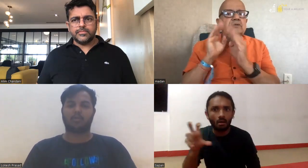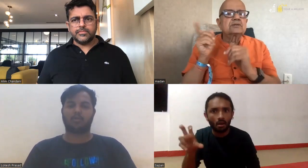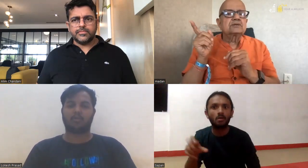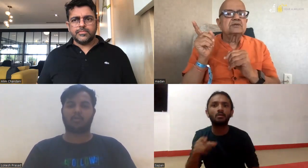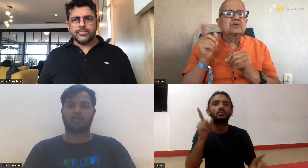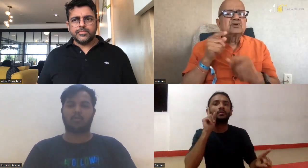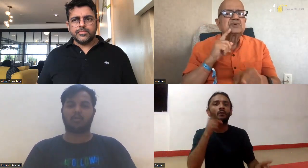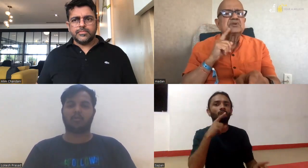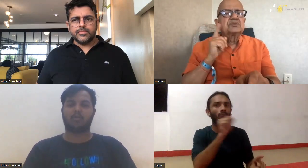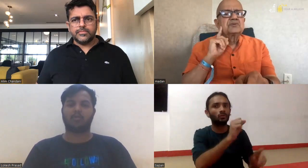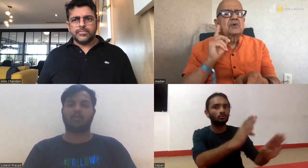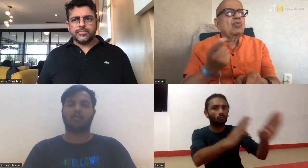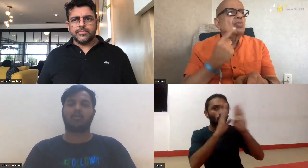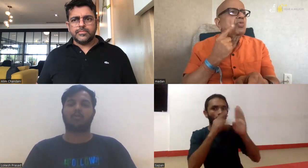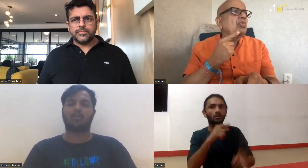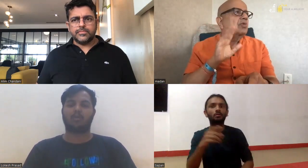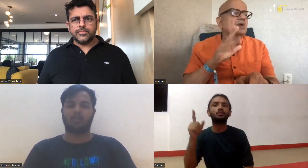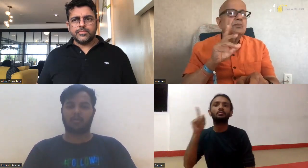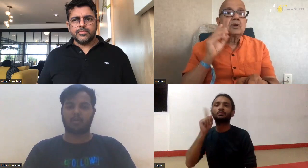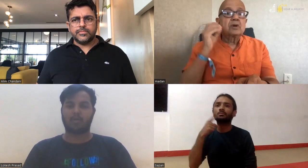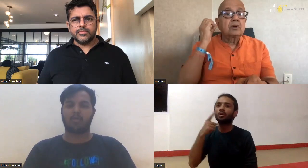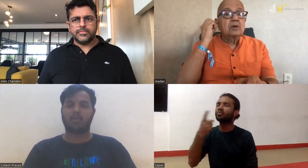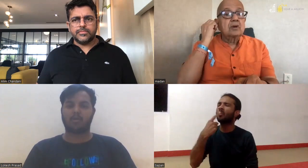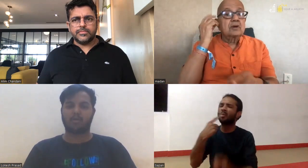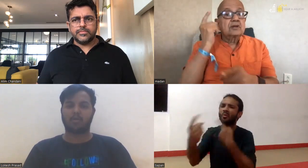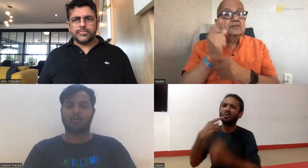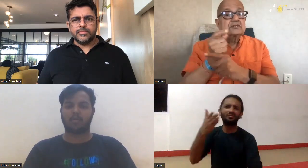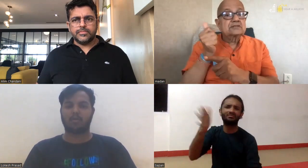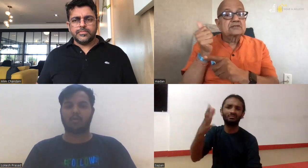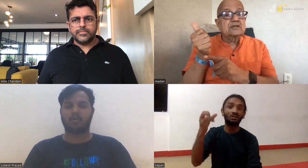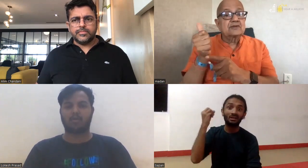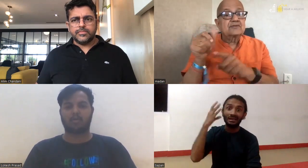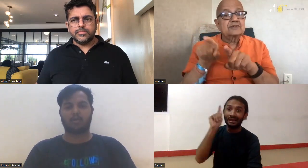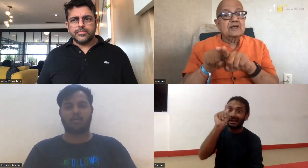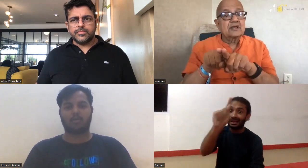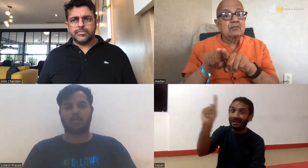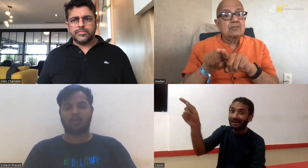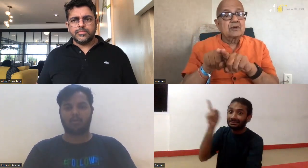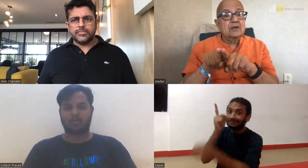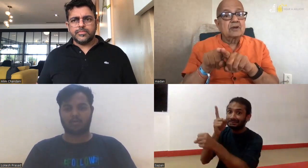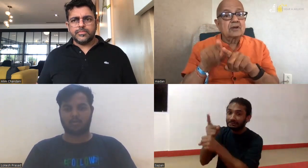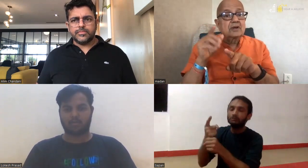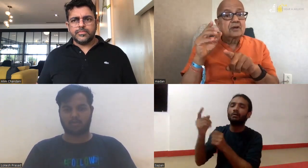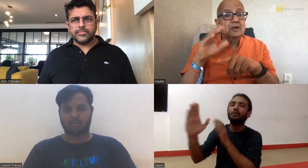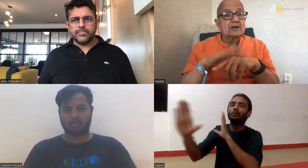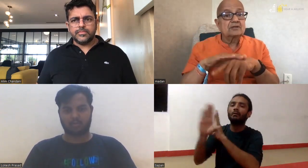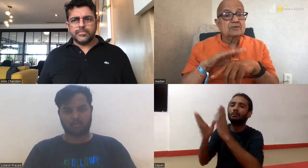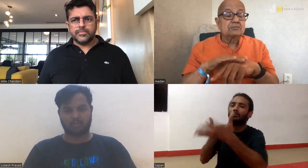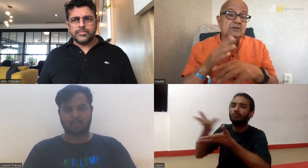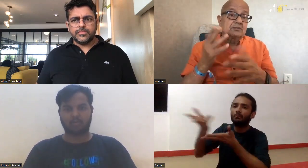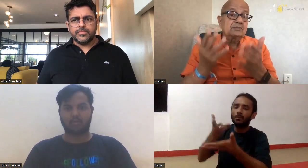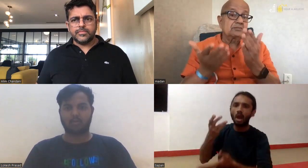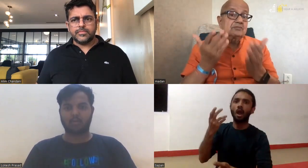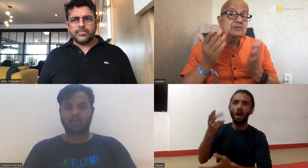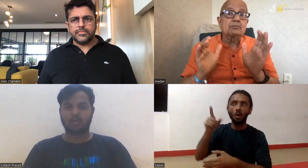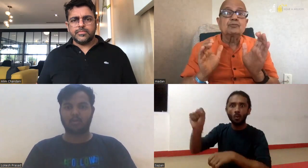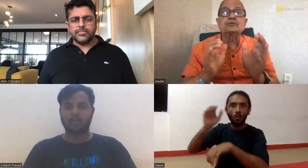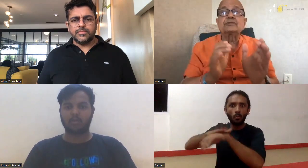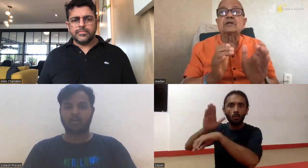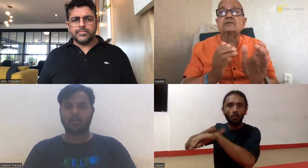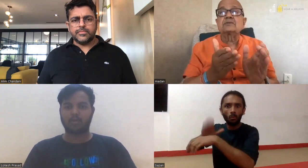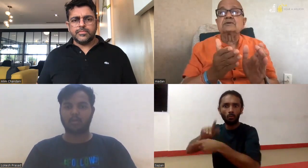You have to work together on how Bombay deaf people can come together, and not just one